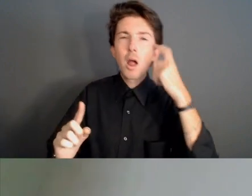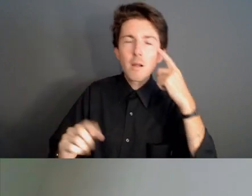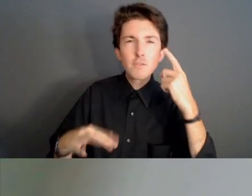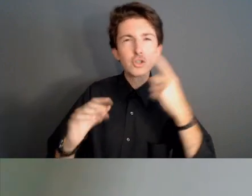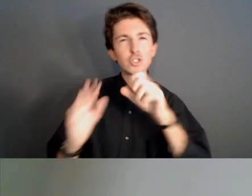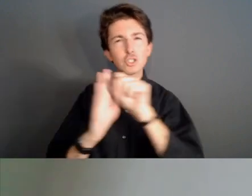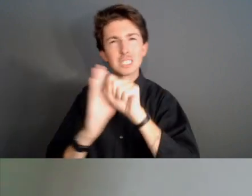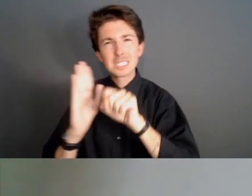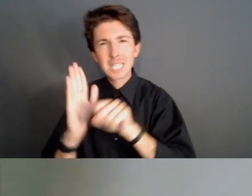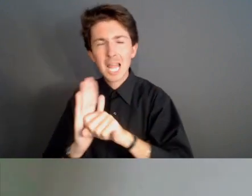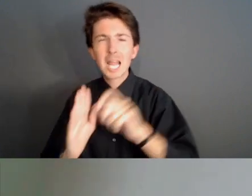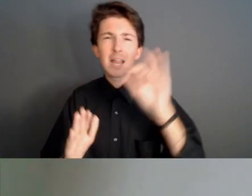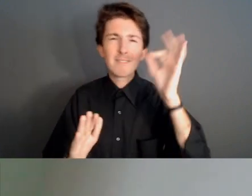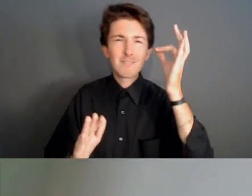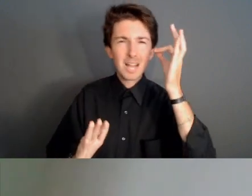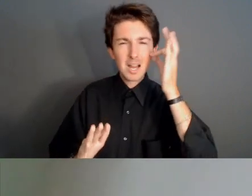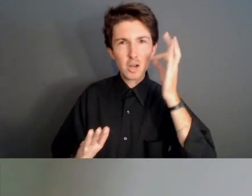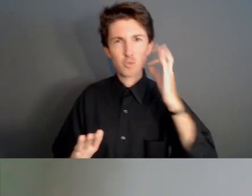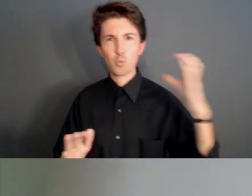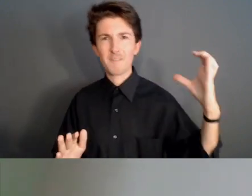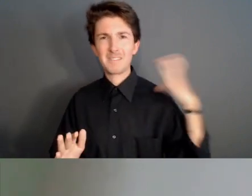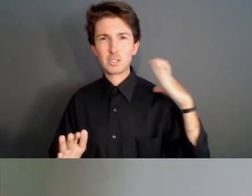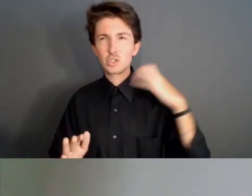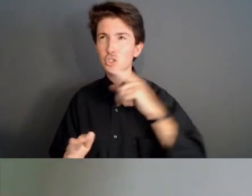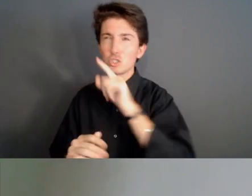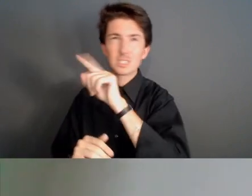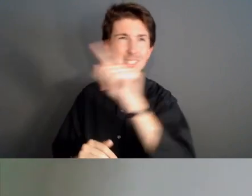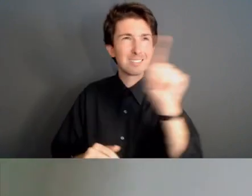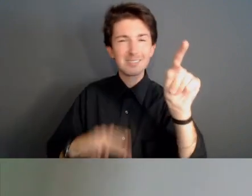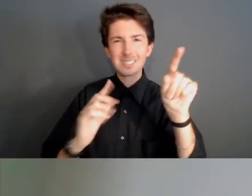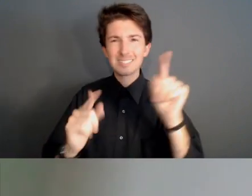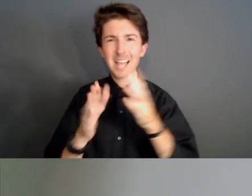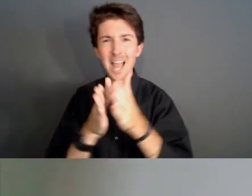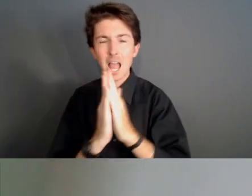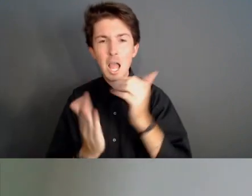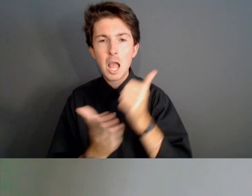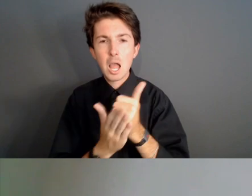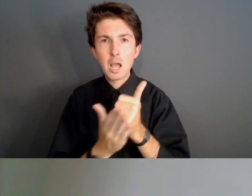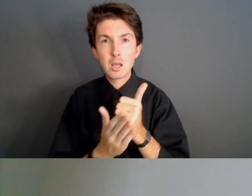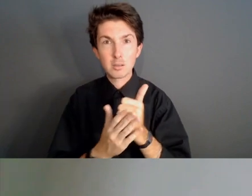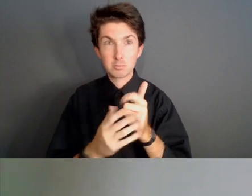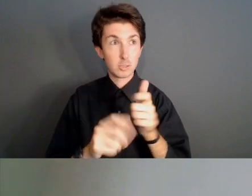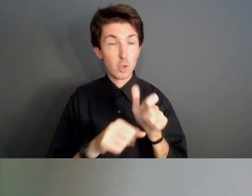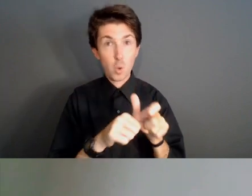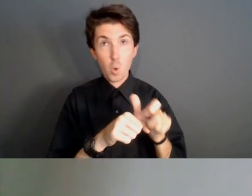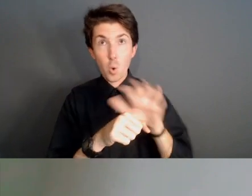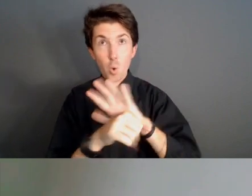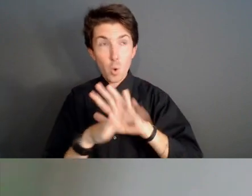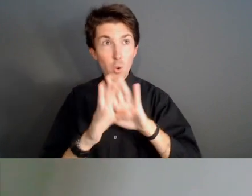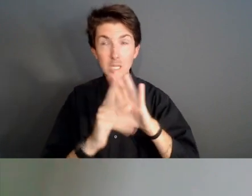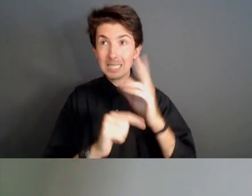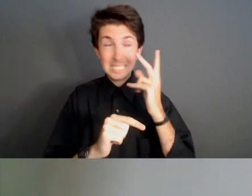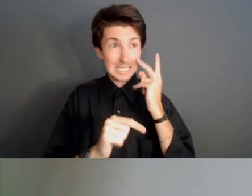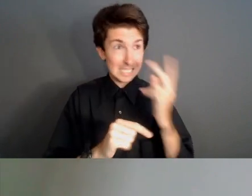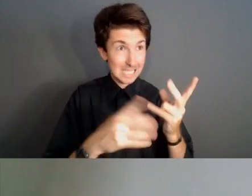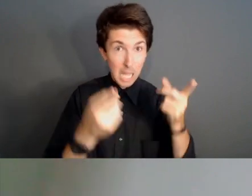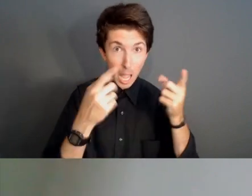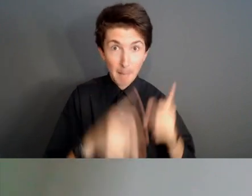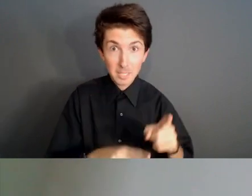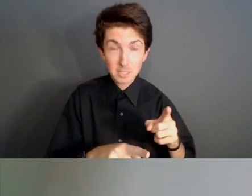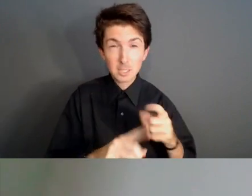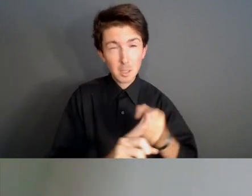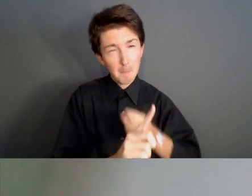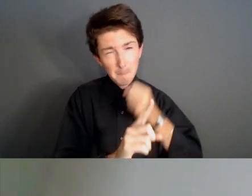This is especially important as we deal with the fallout of the never-ending COVID-19 pandemic that has been a mass disabling event.